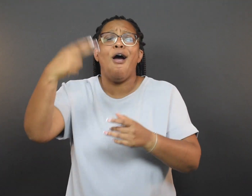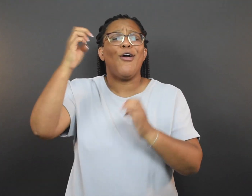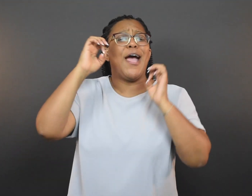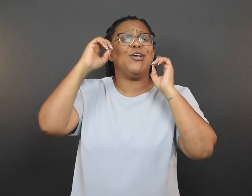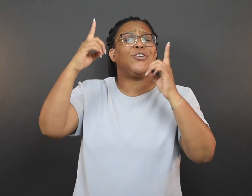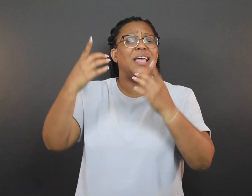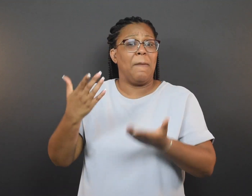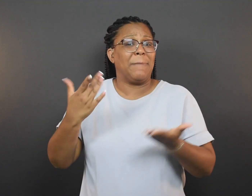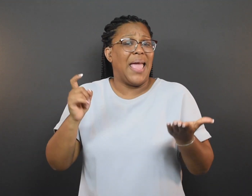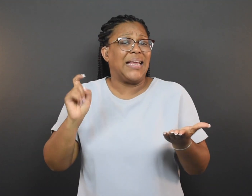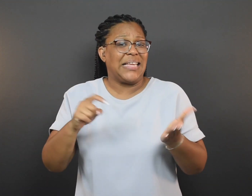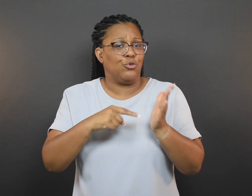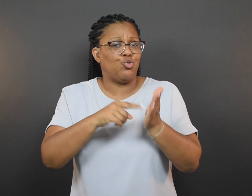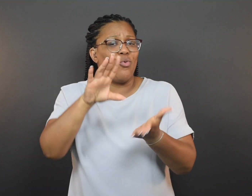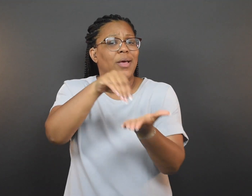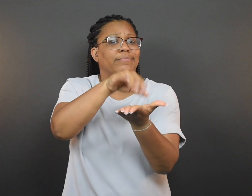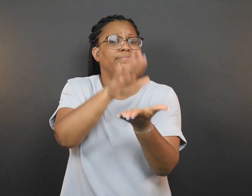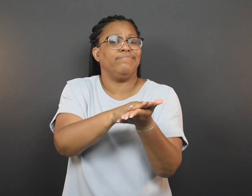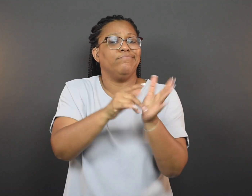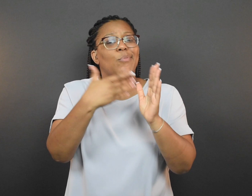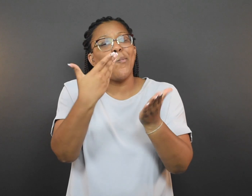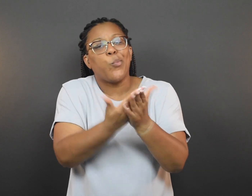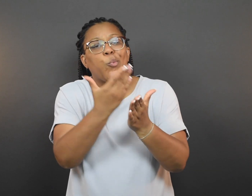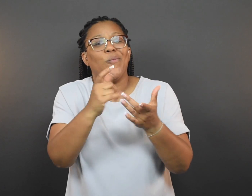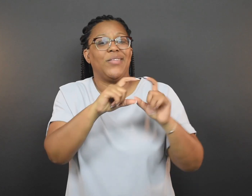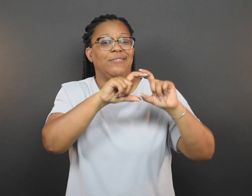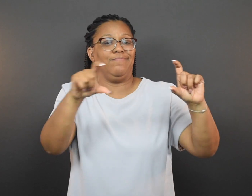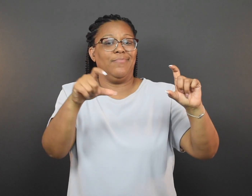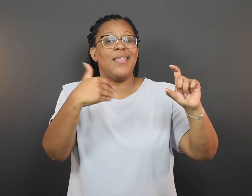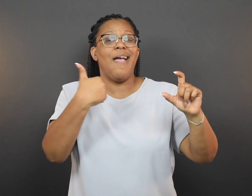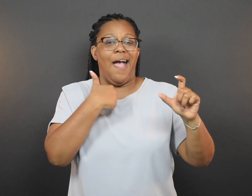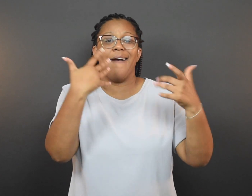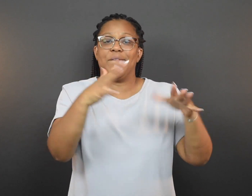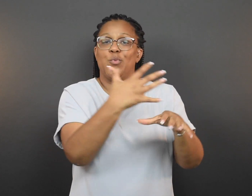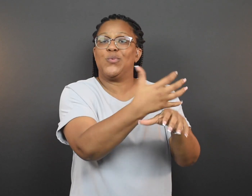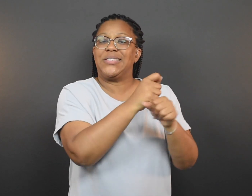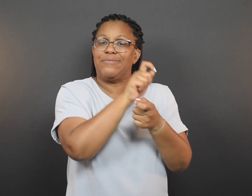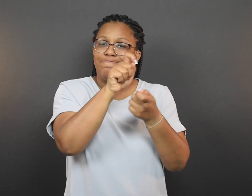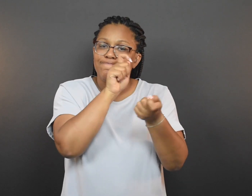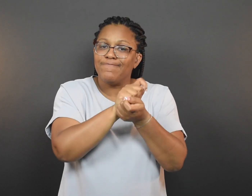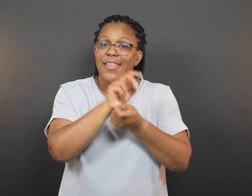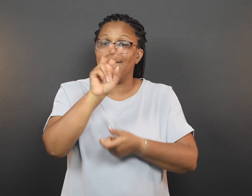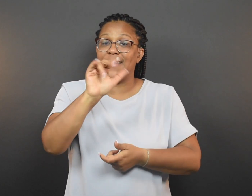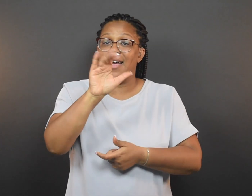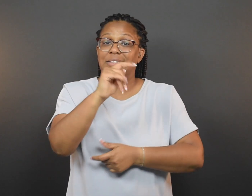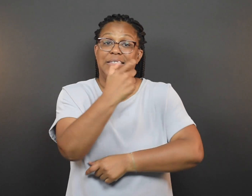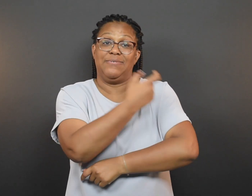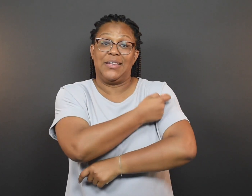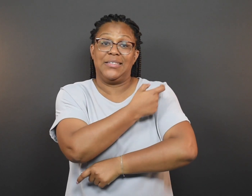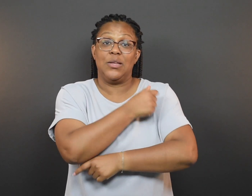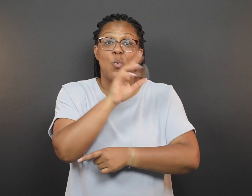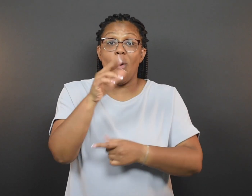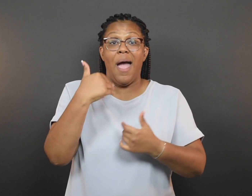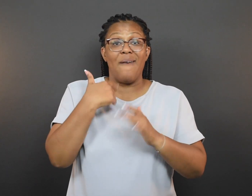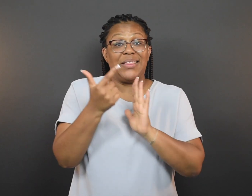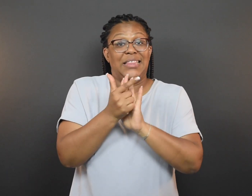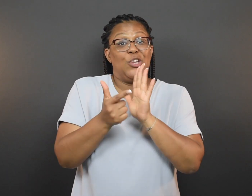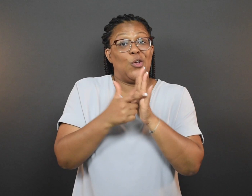other institutions of higher education may need to show documentation that they have received